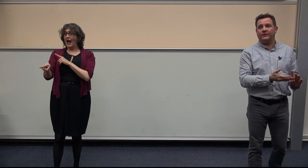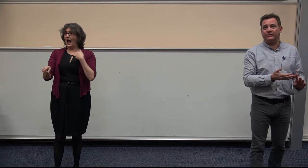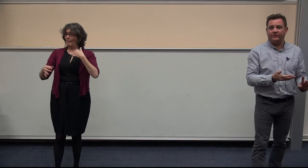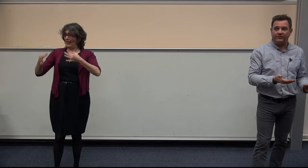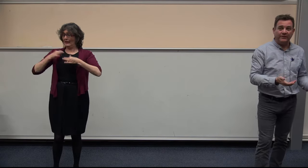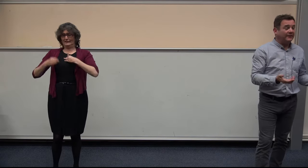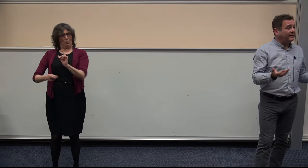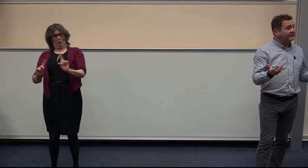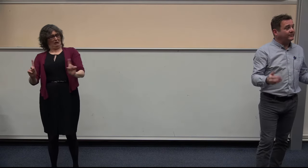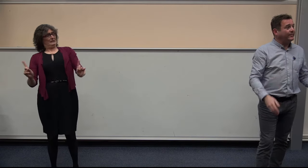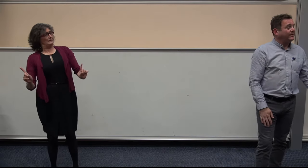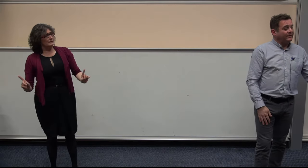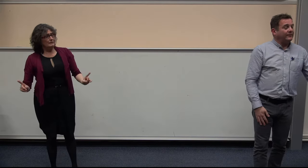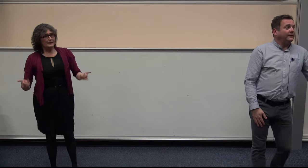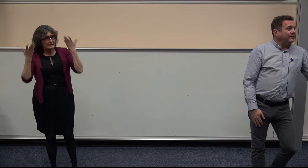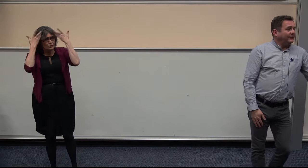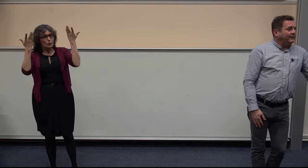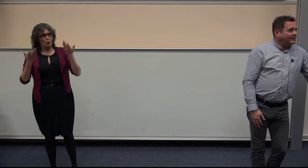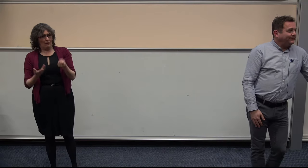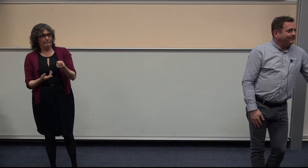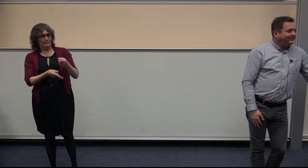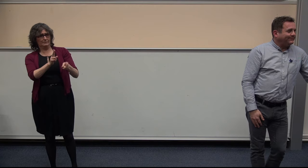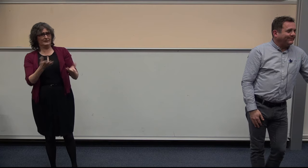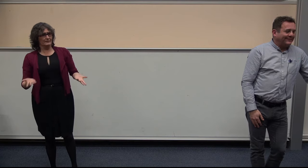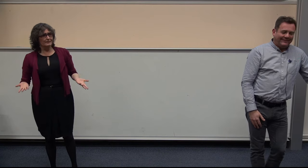own organisation. And